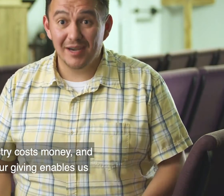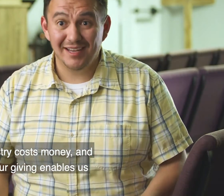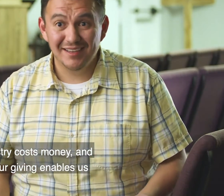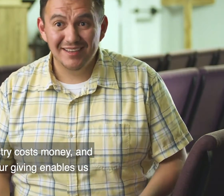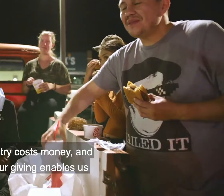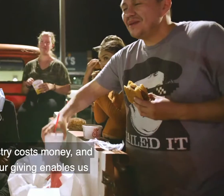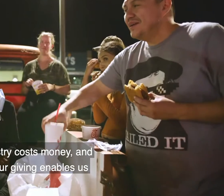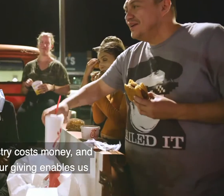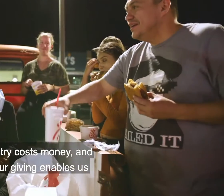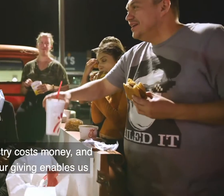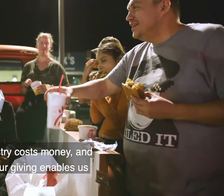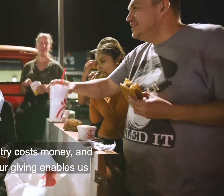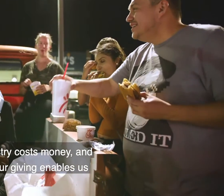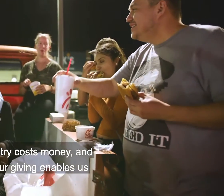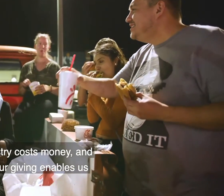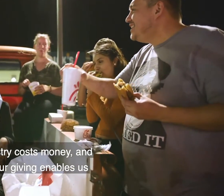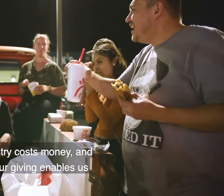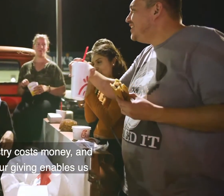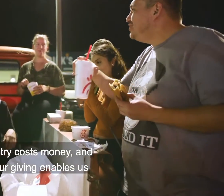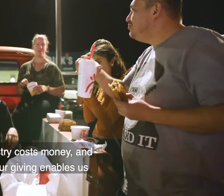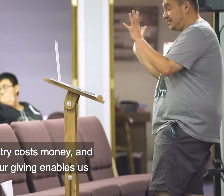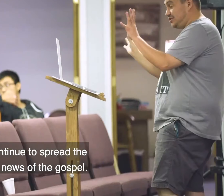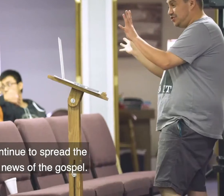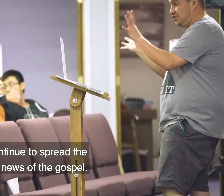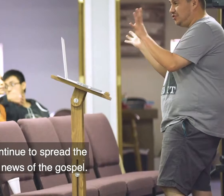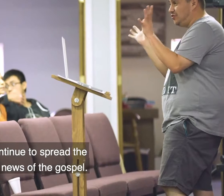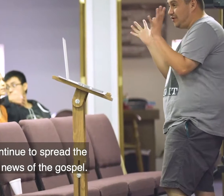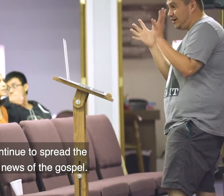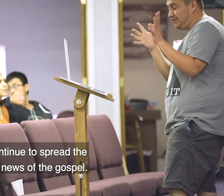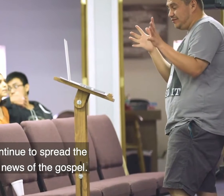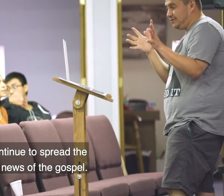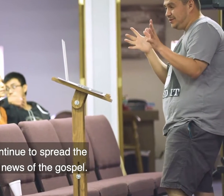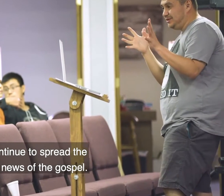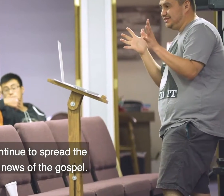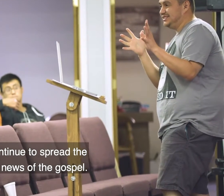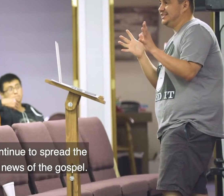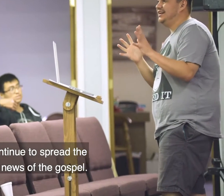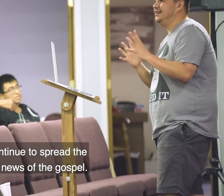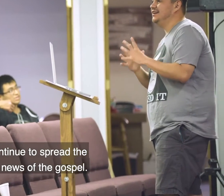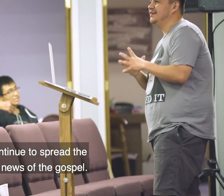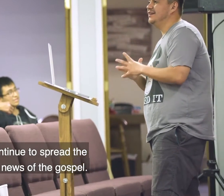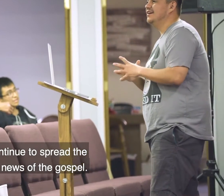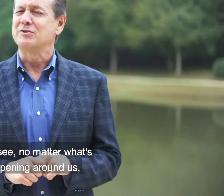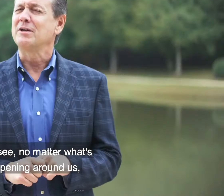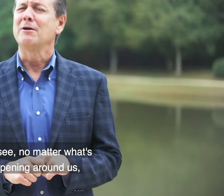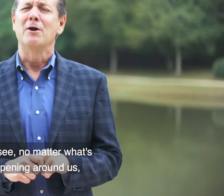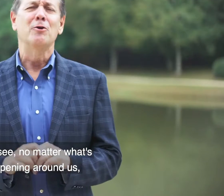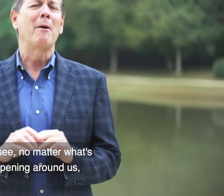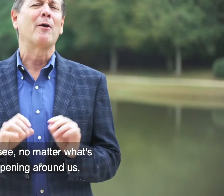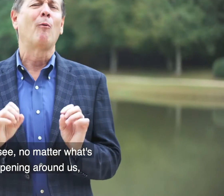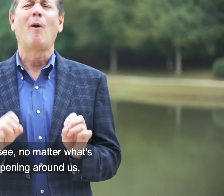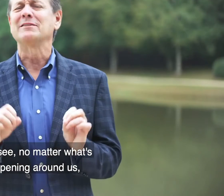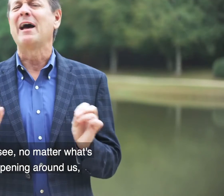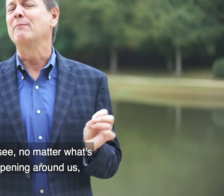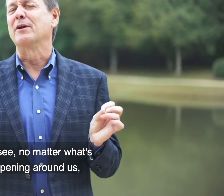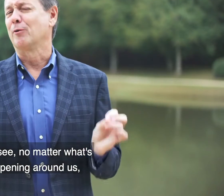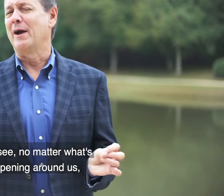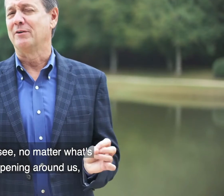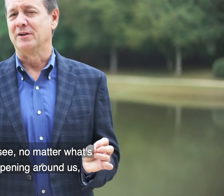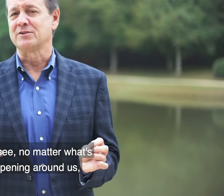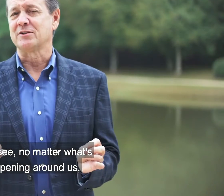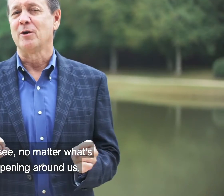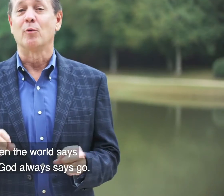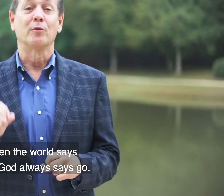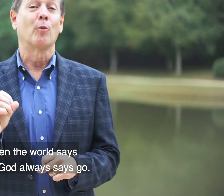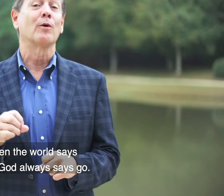money, and so your giving enables us to continue to spread the good news of the gospel. You see, no matter what's happening around